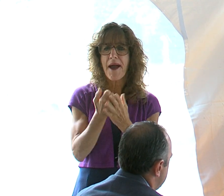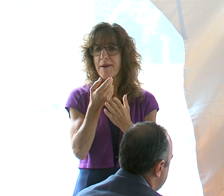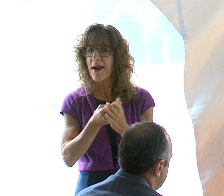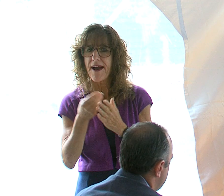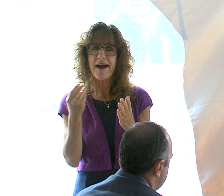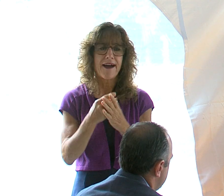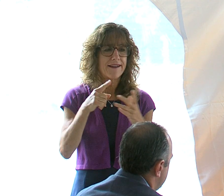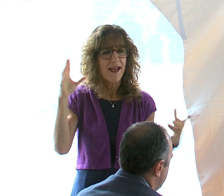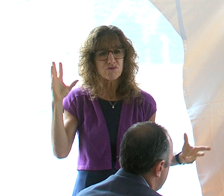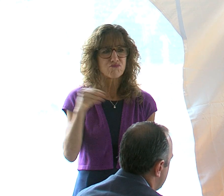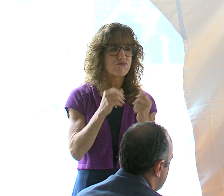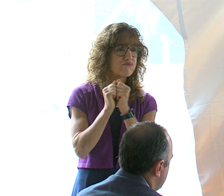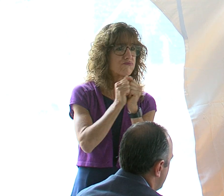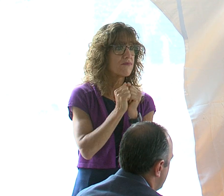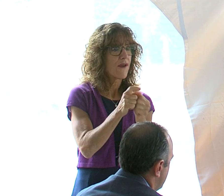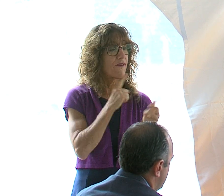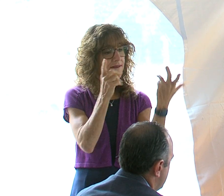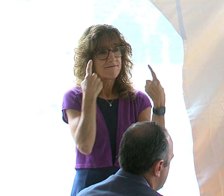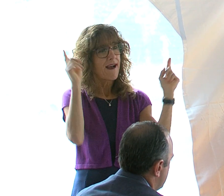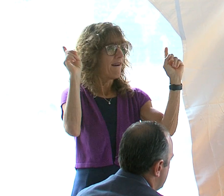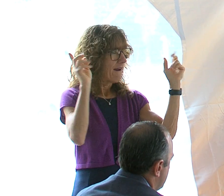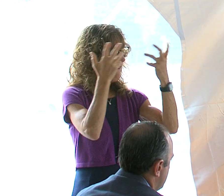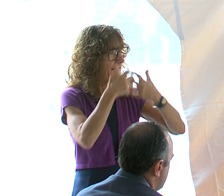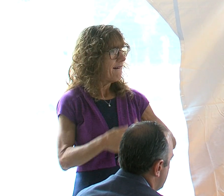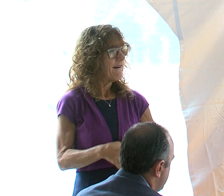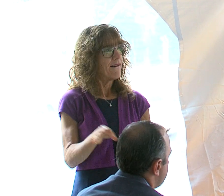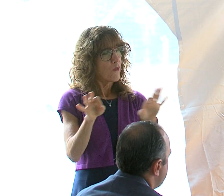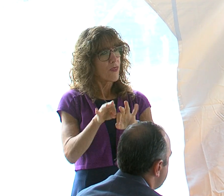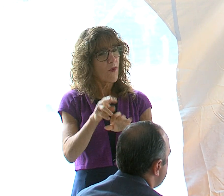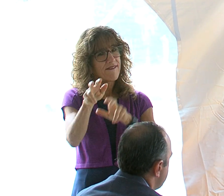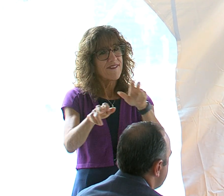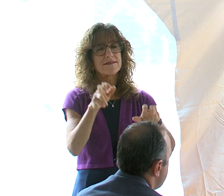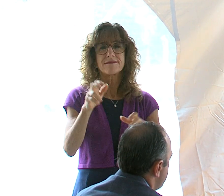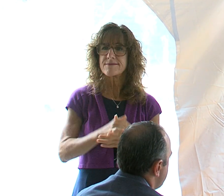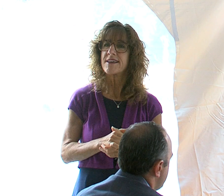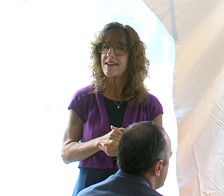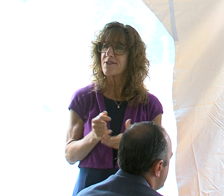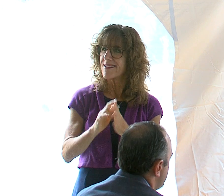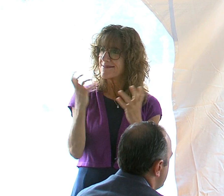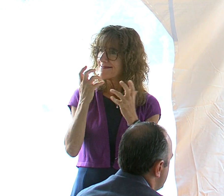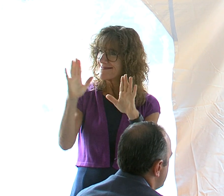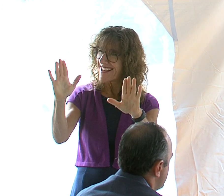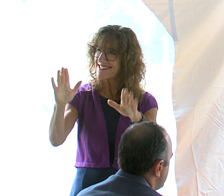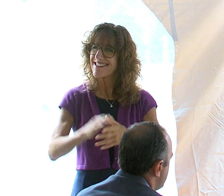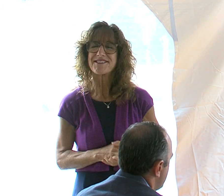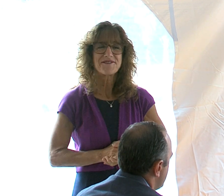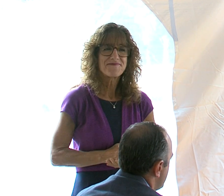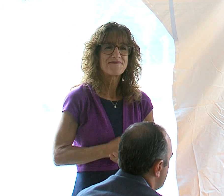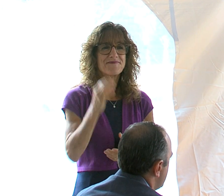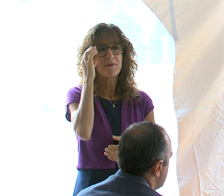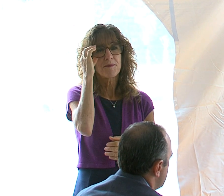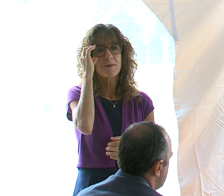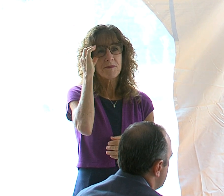done, but I think it really turned out to be a worthwhile investment. So this is excellent.